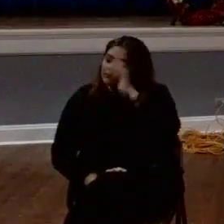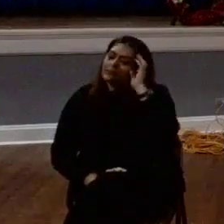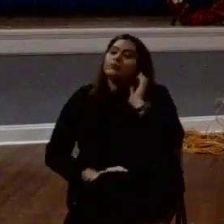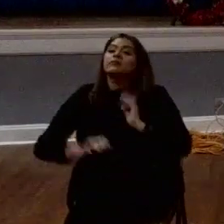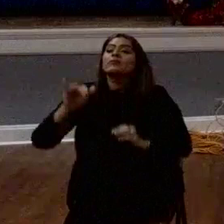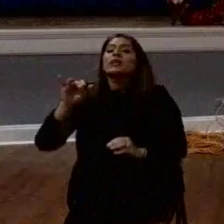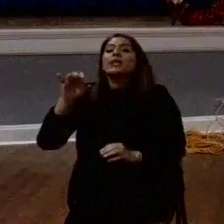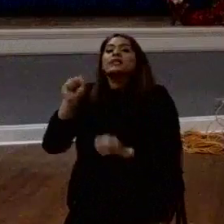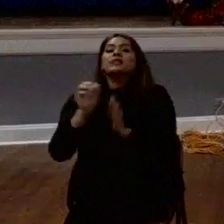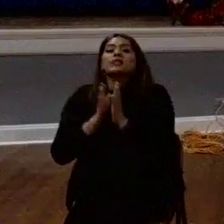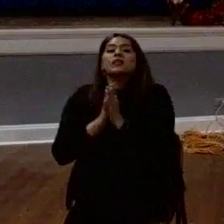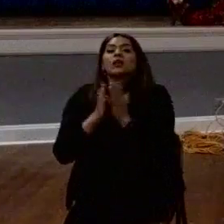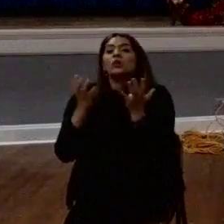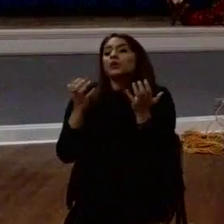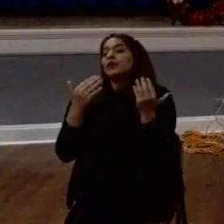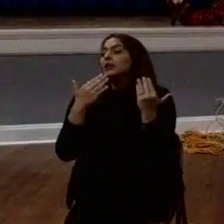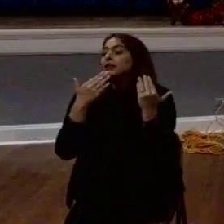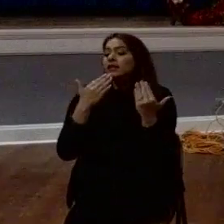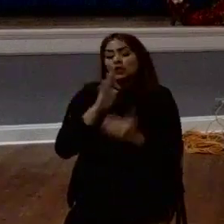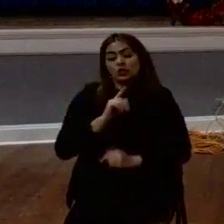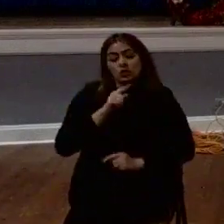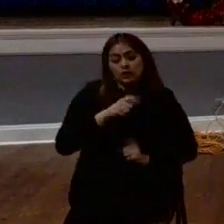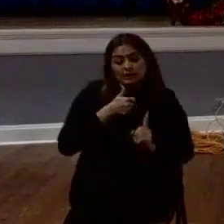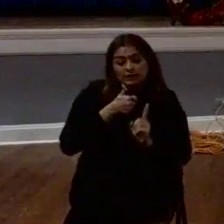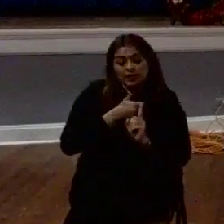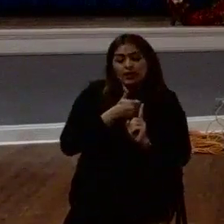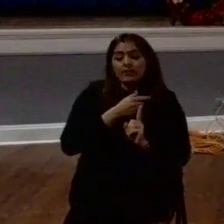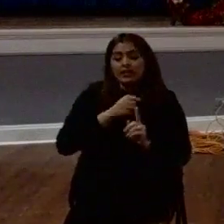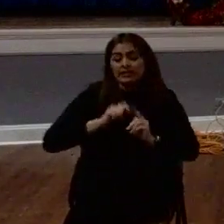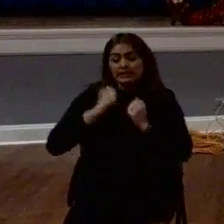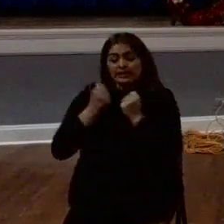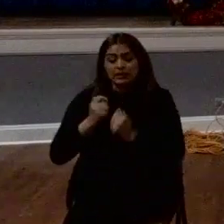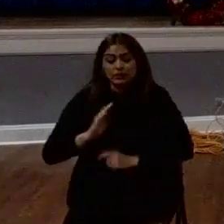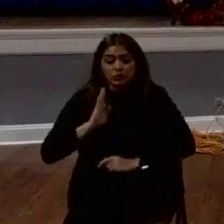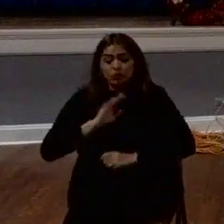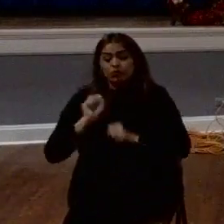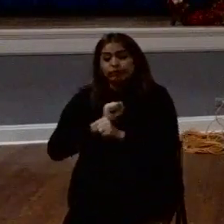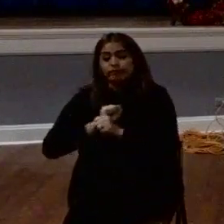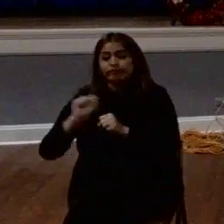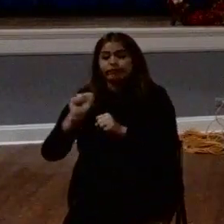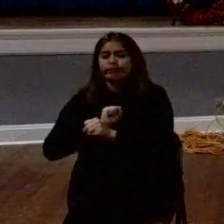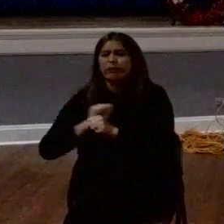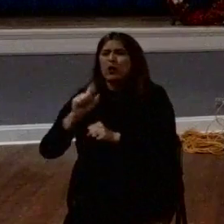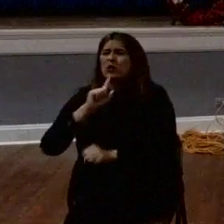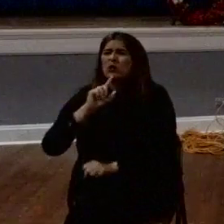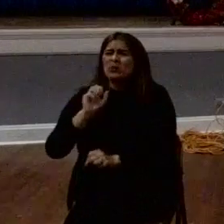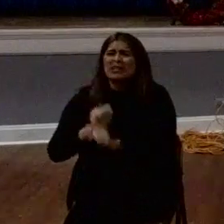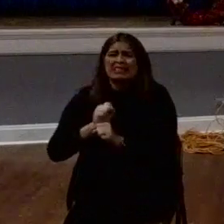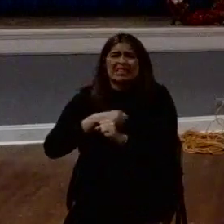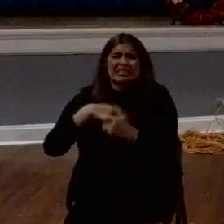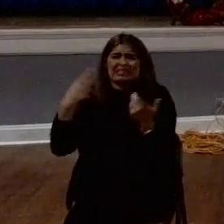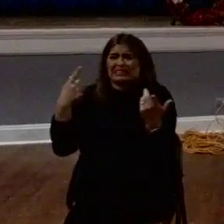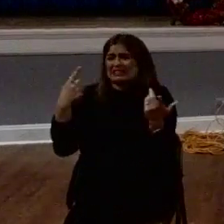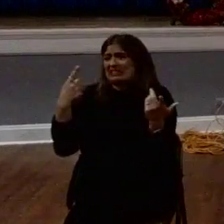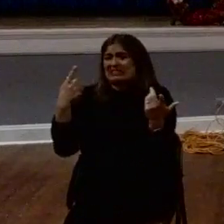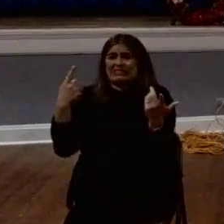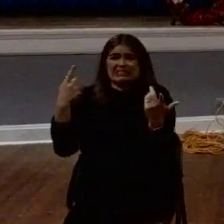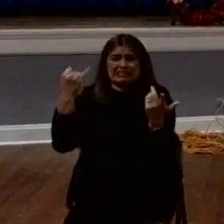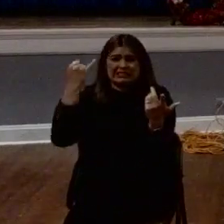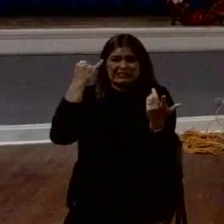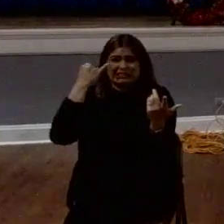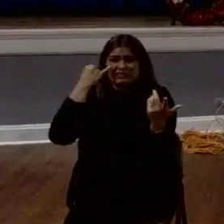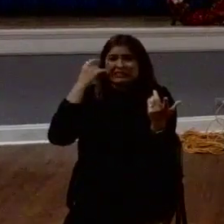Yeah, I want to also thank you and your team for the work. I really couldn't see it, so I hope there's ways that I can get a